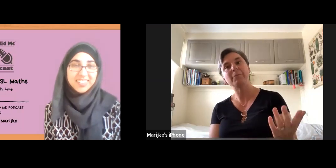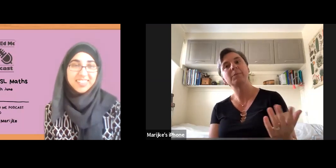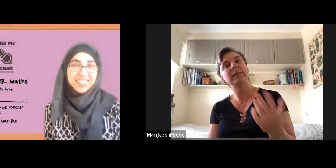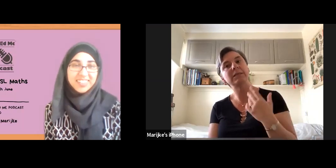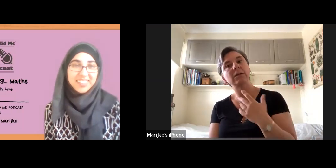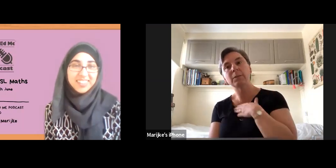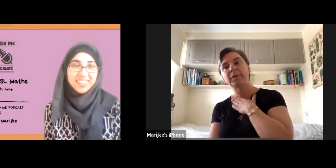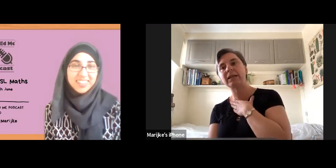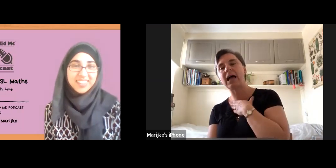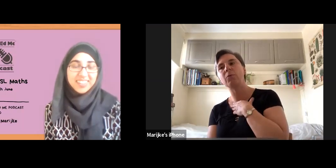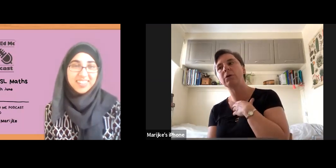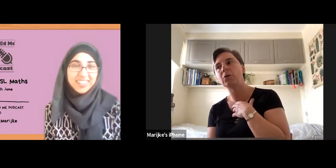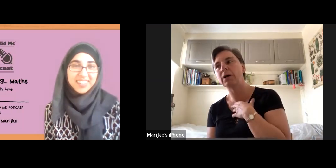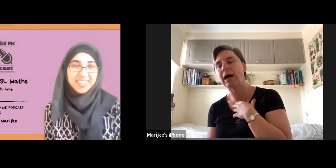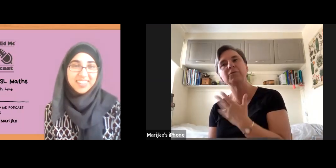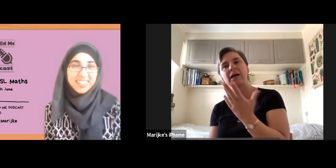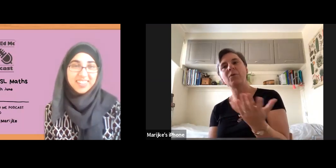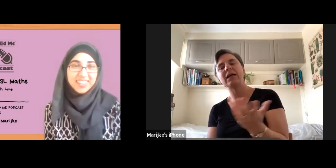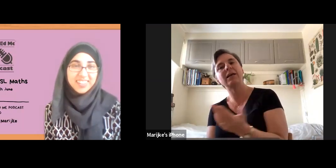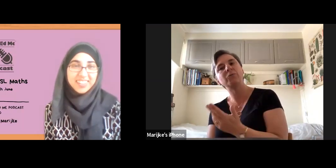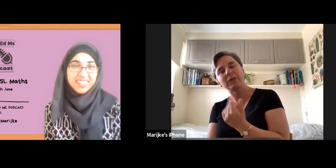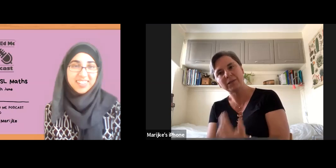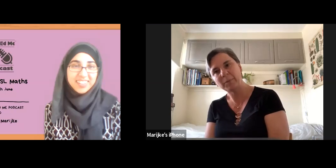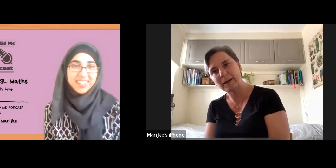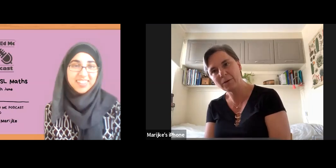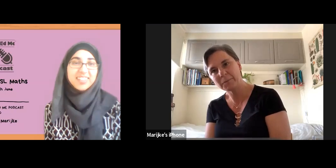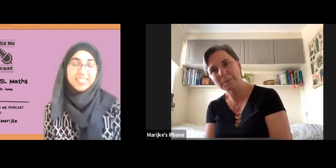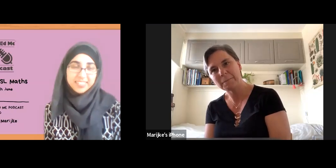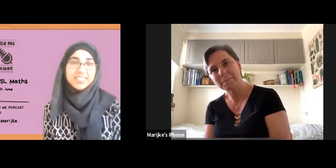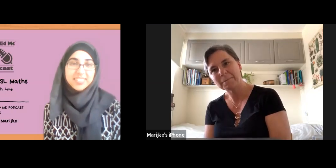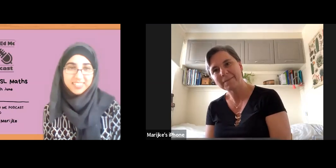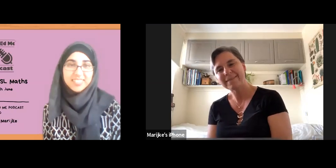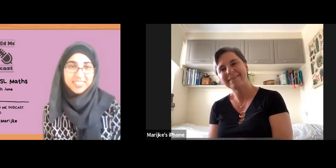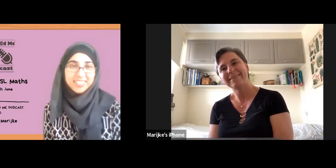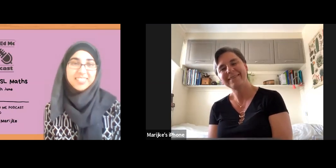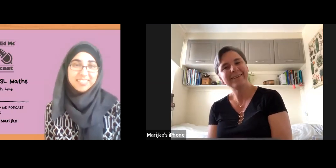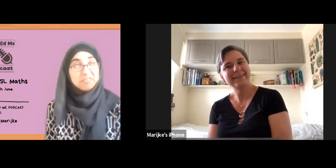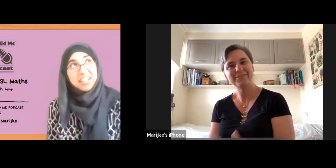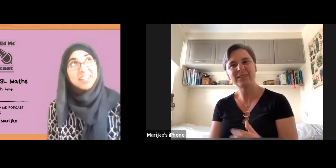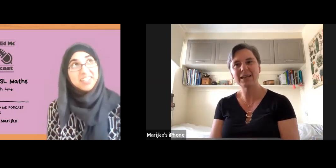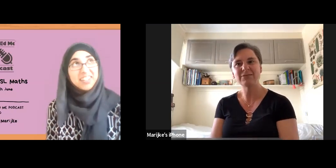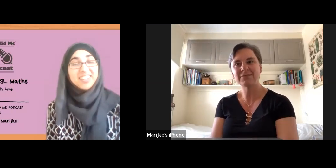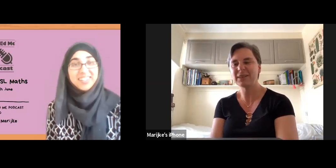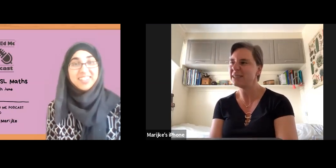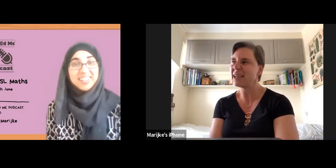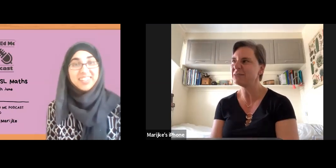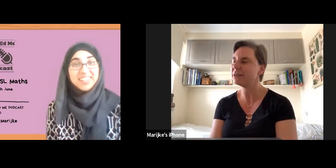but it's not something that I will go out of my way and read up about. Yeah, which sounds really sad, really.